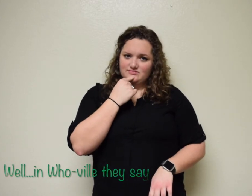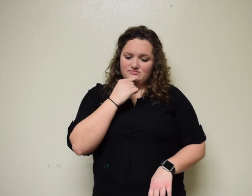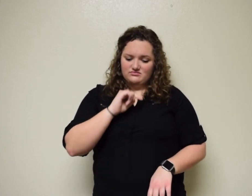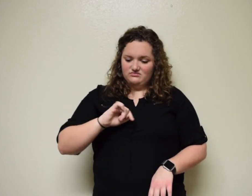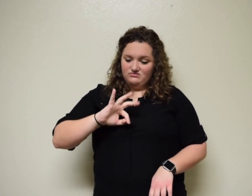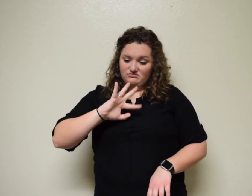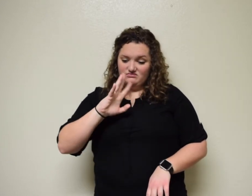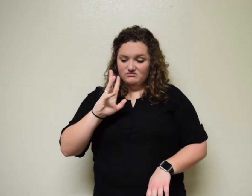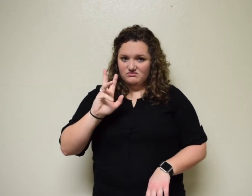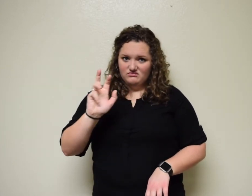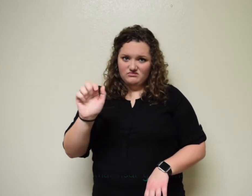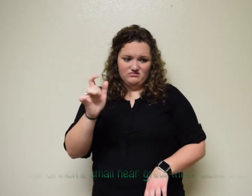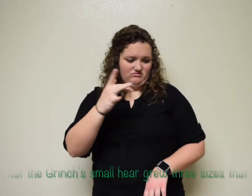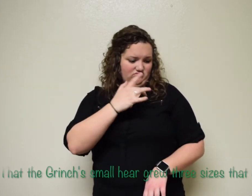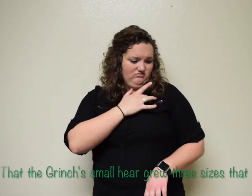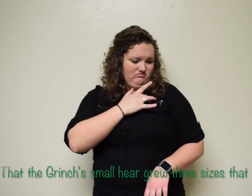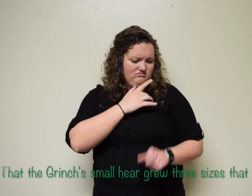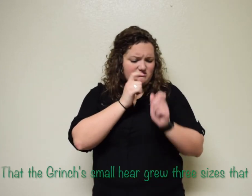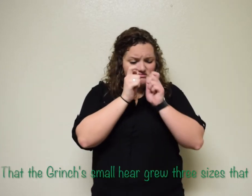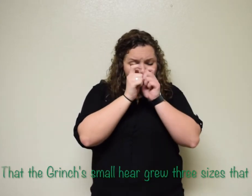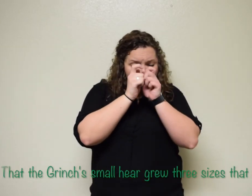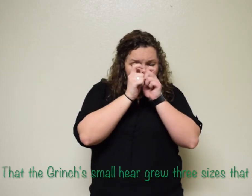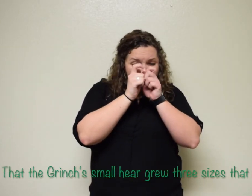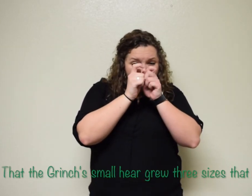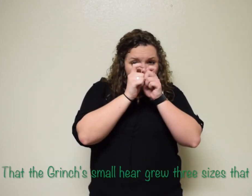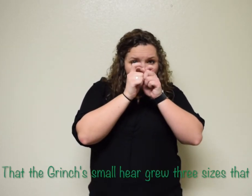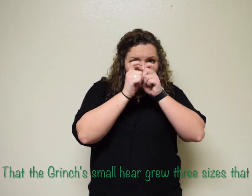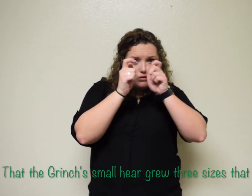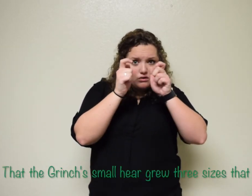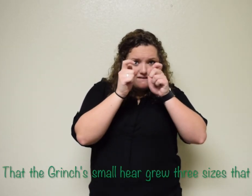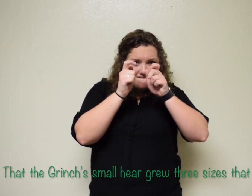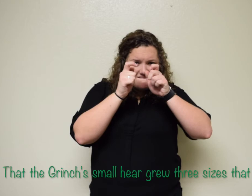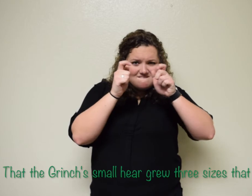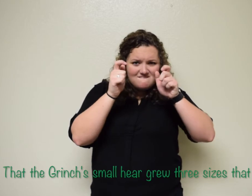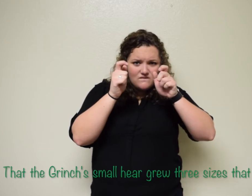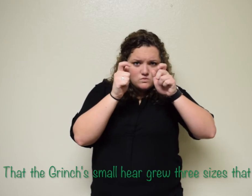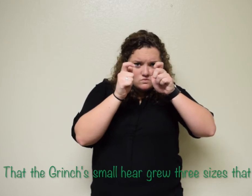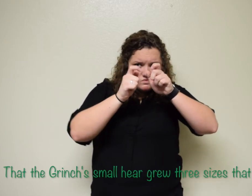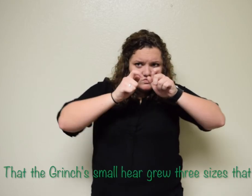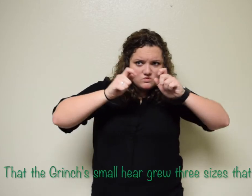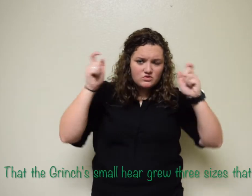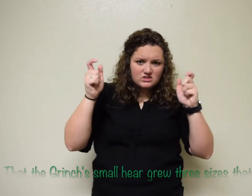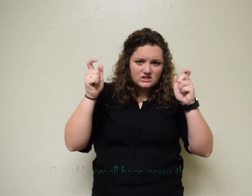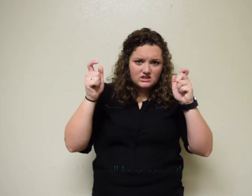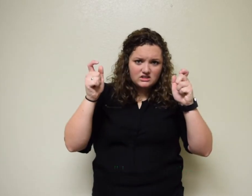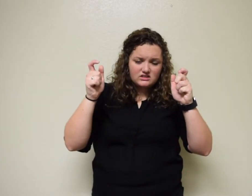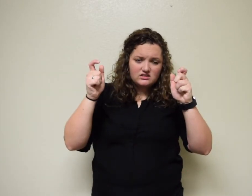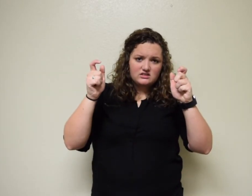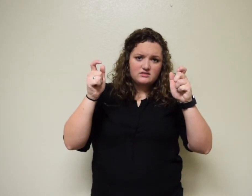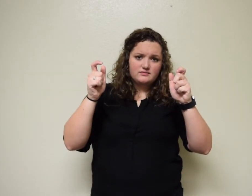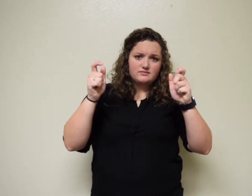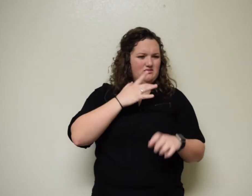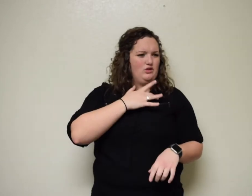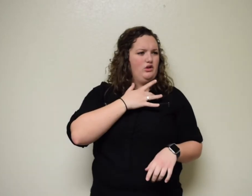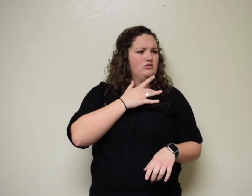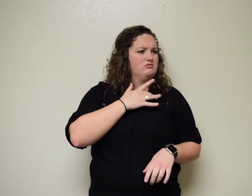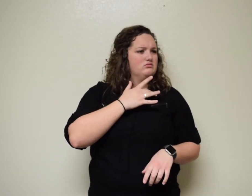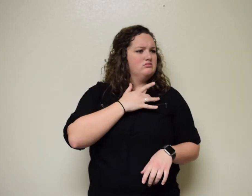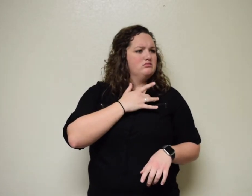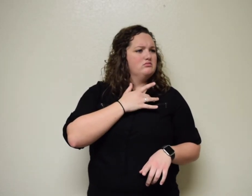that the grinch's small heart grew three sizes that day and the minute his